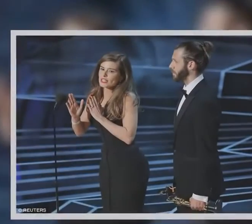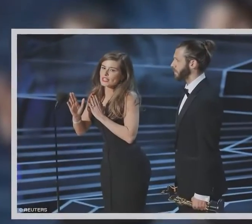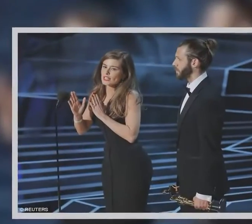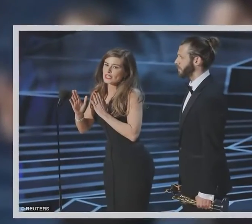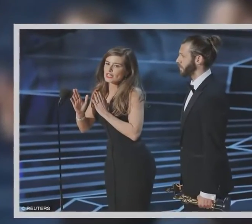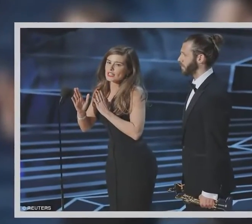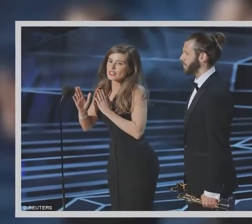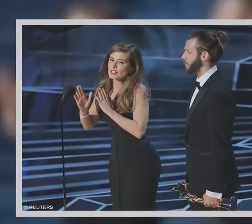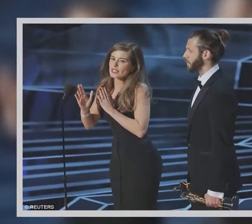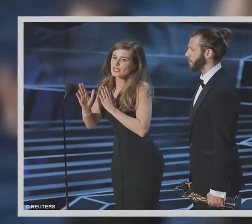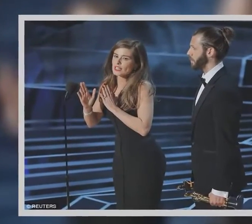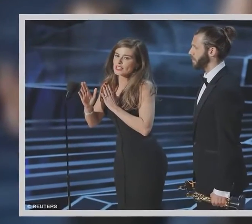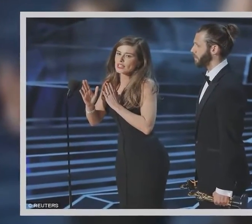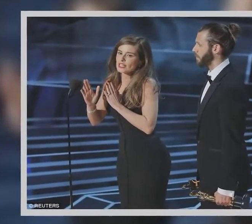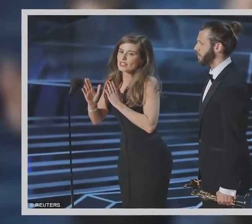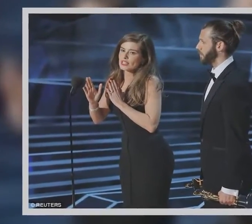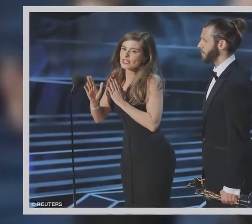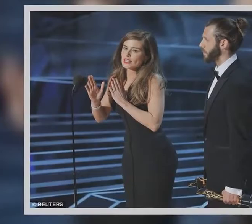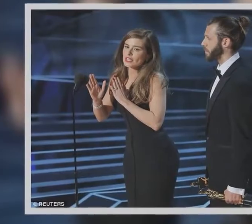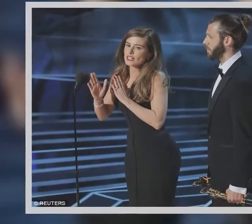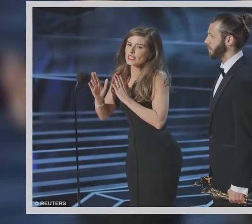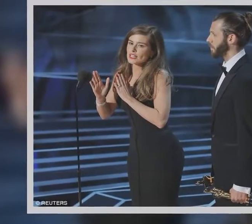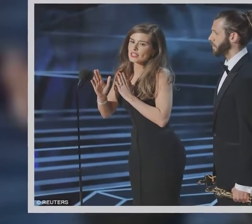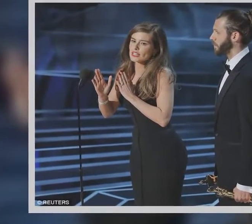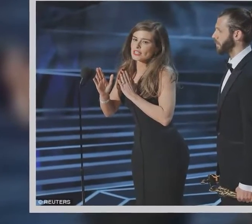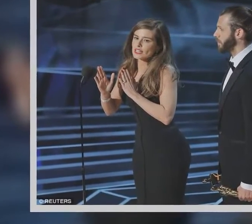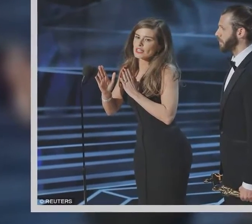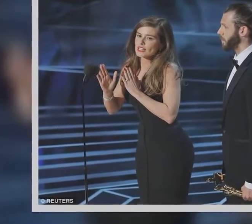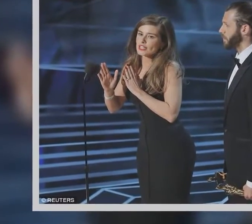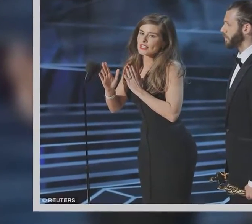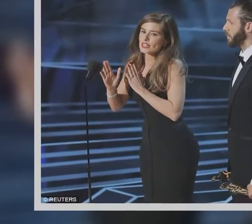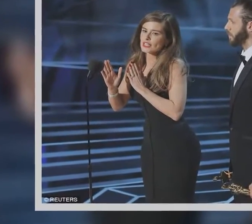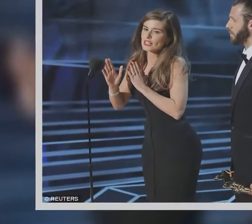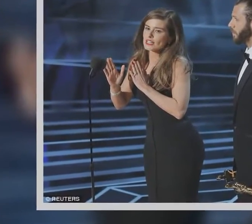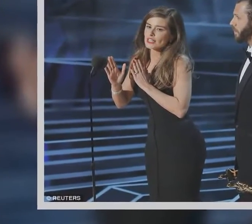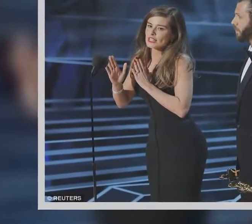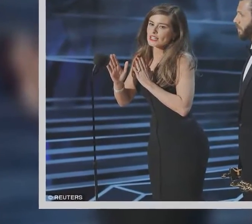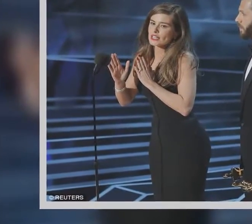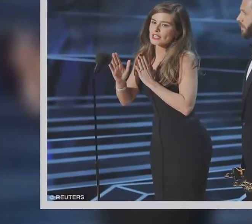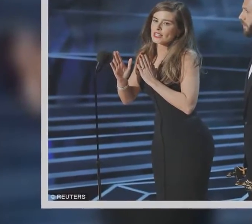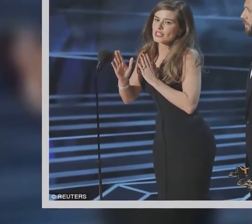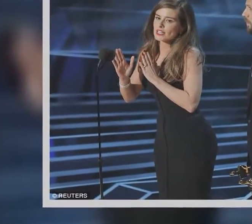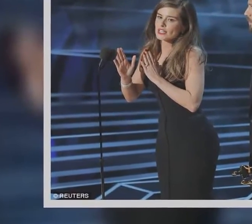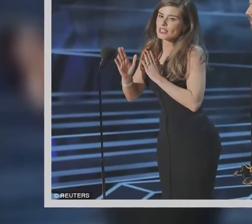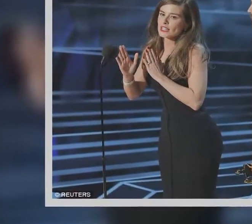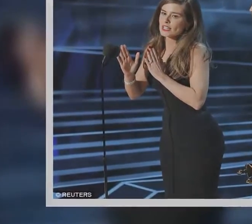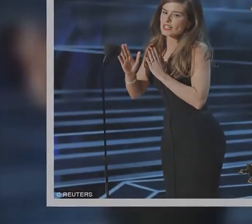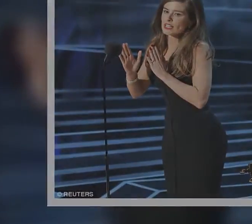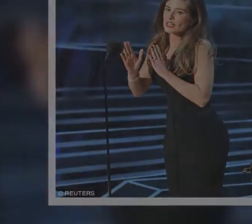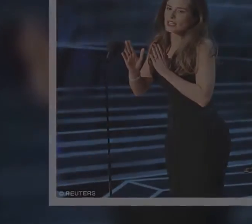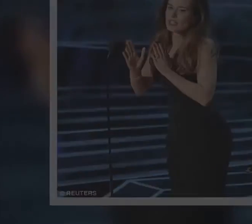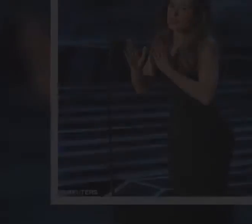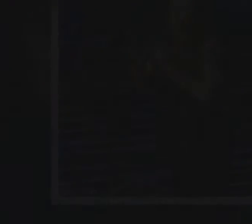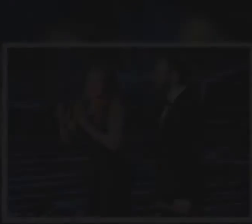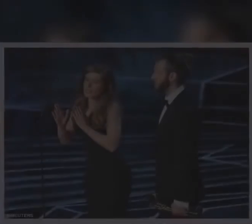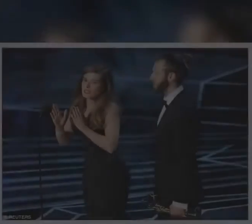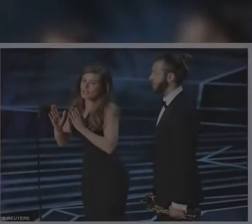My favorite moment of the night is at Rachel Shunton giving her acceptance speech using sign language.